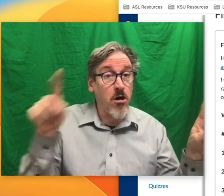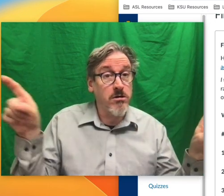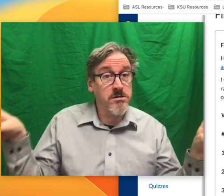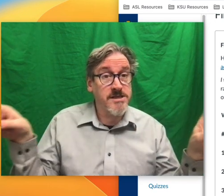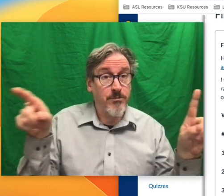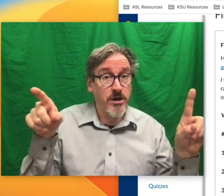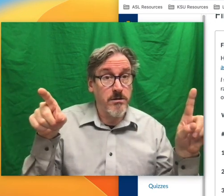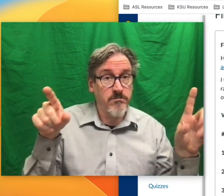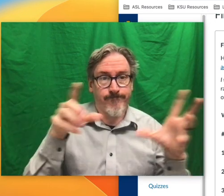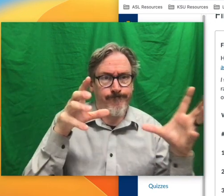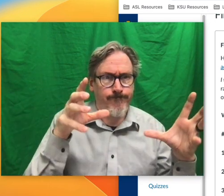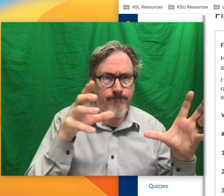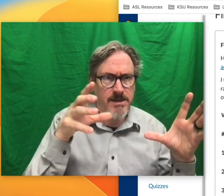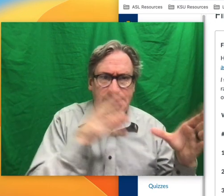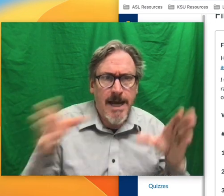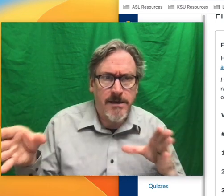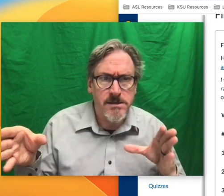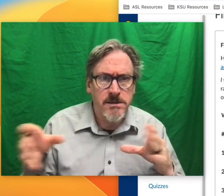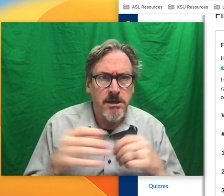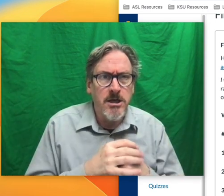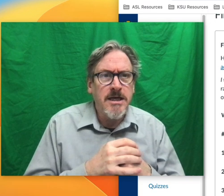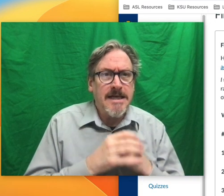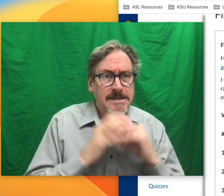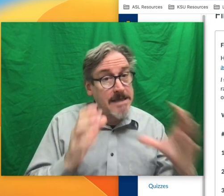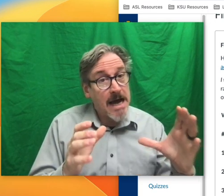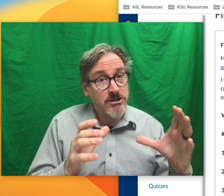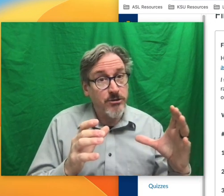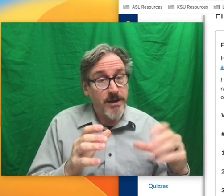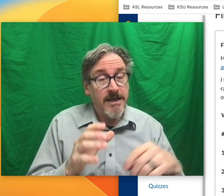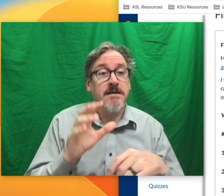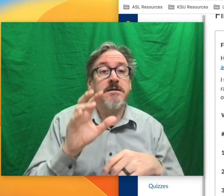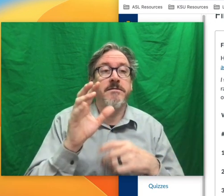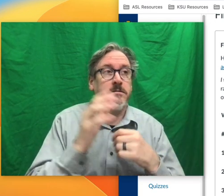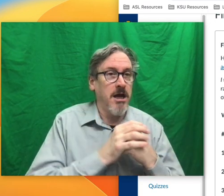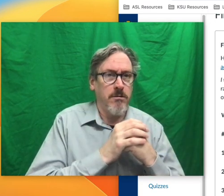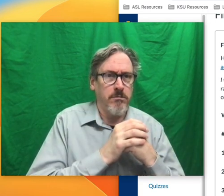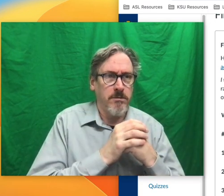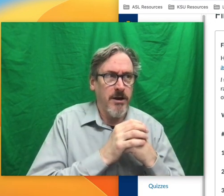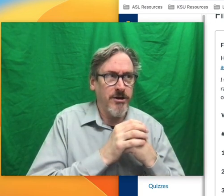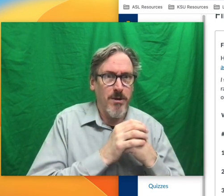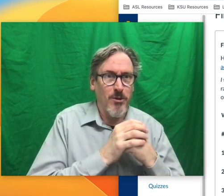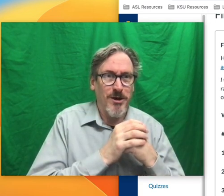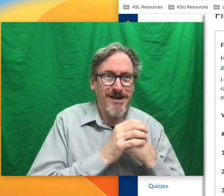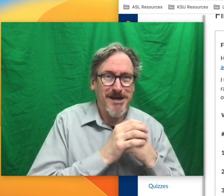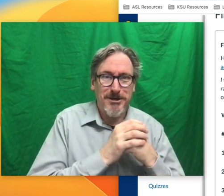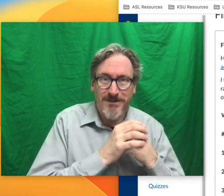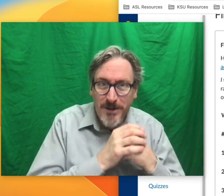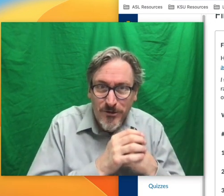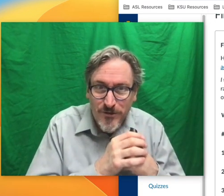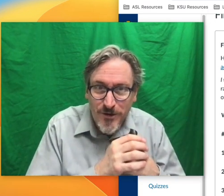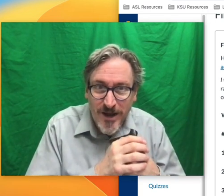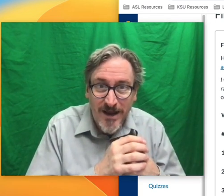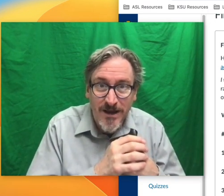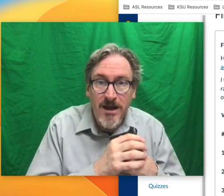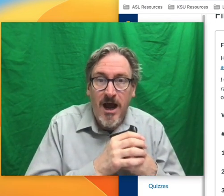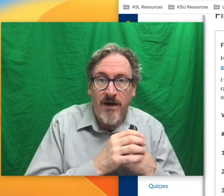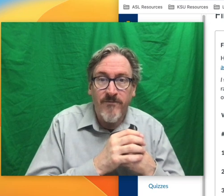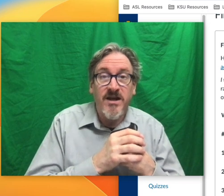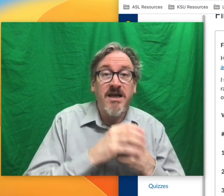those are all separate signs. It's got to be. Now I don't remember what I signed. Let me look for.